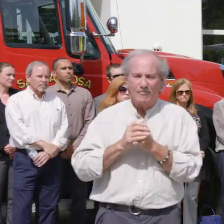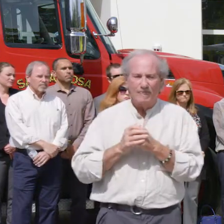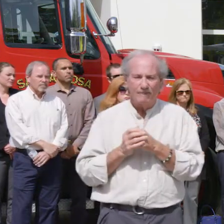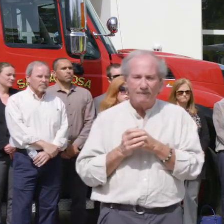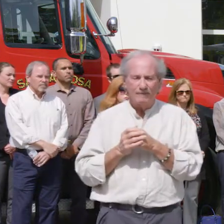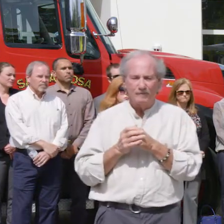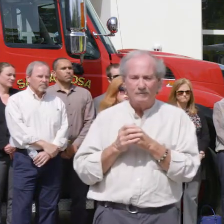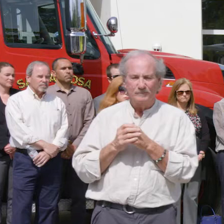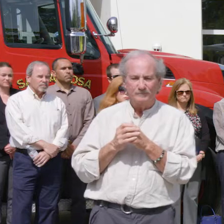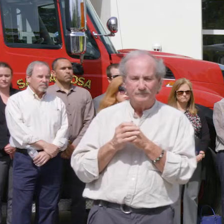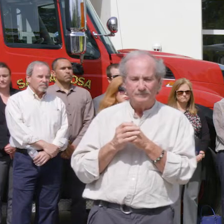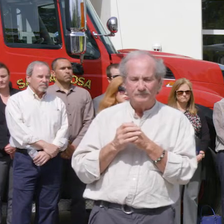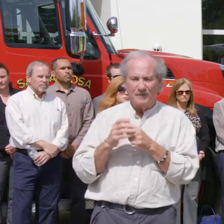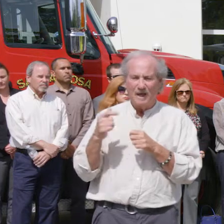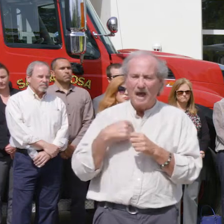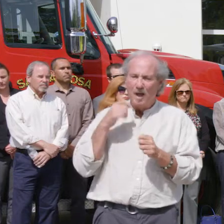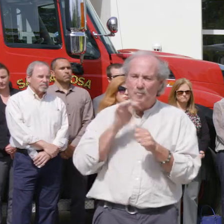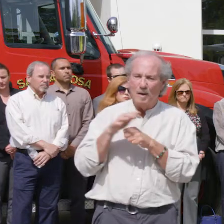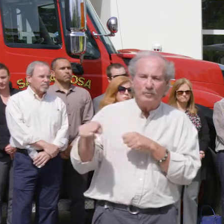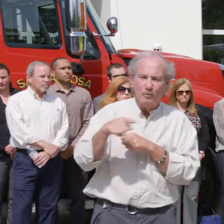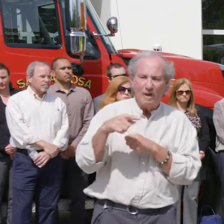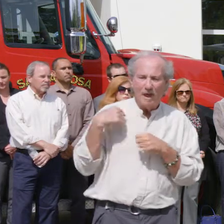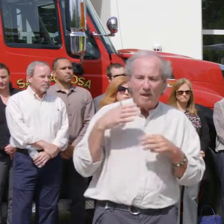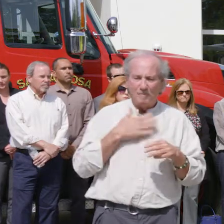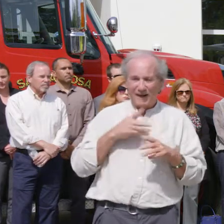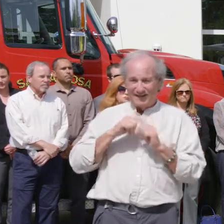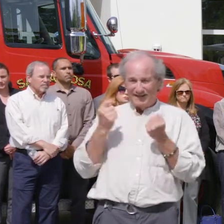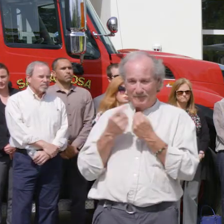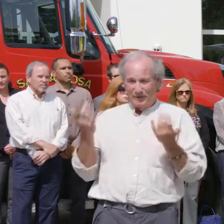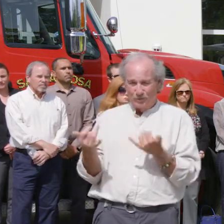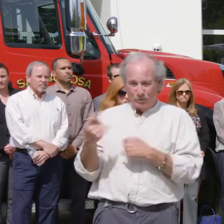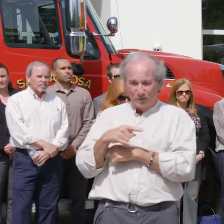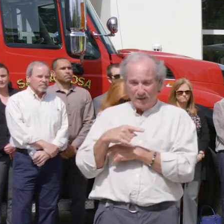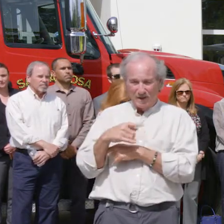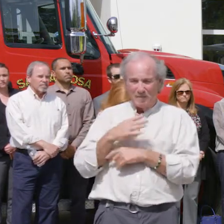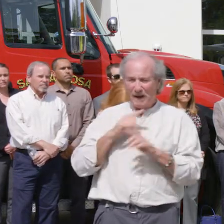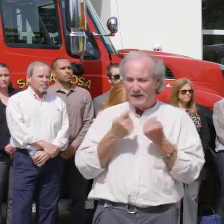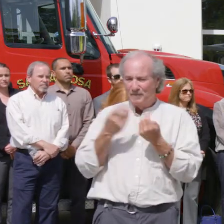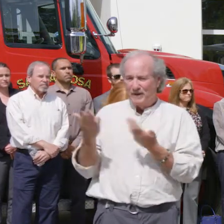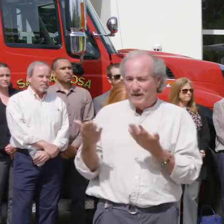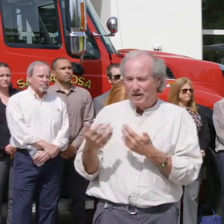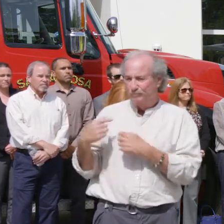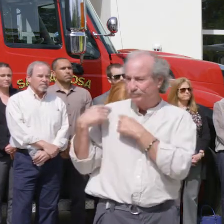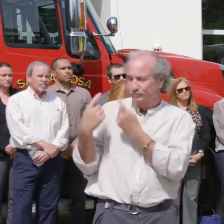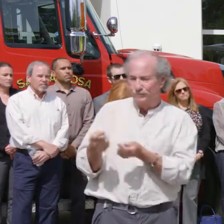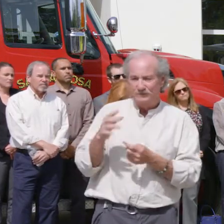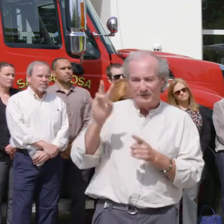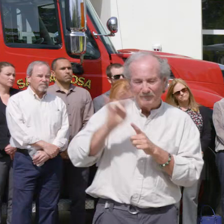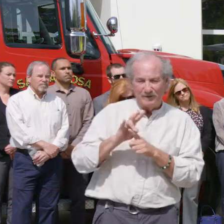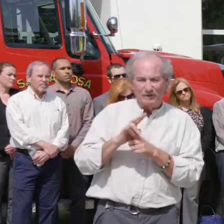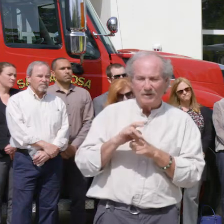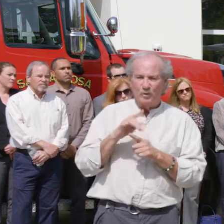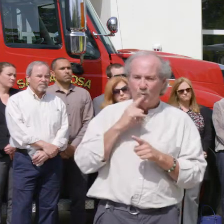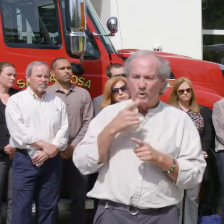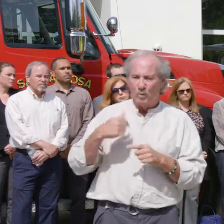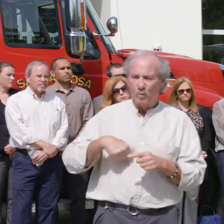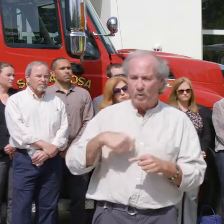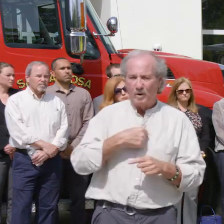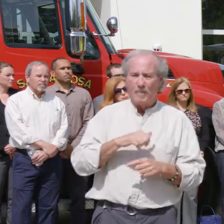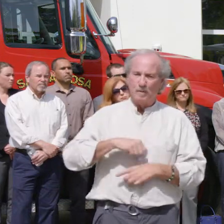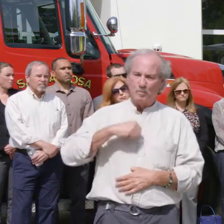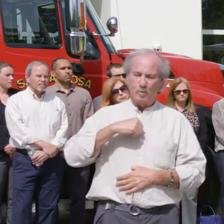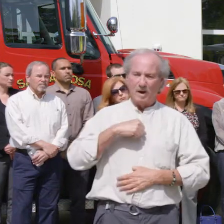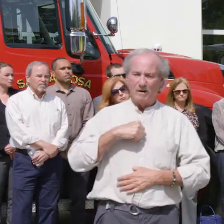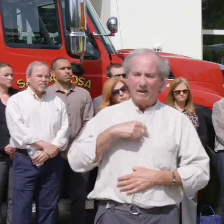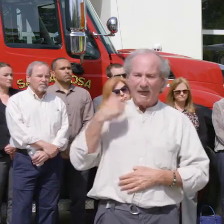forward. I assure you that our team here today and our team that's been here on this entire mission truly takes great pride